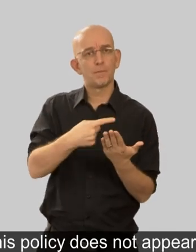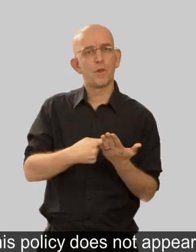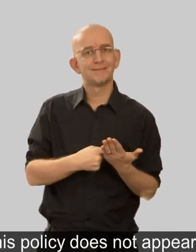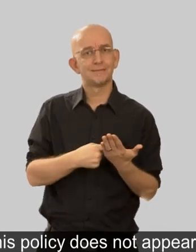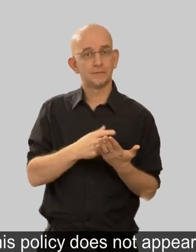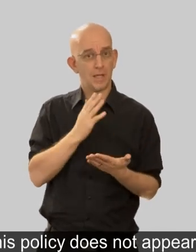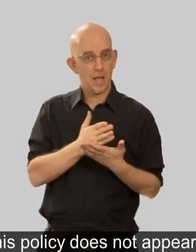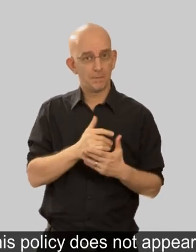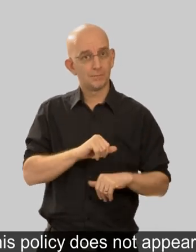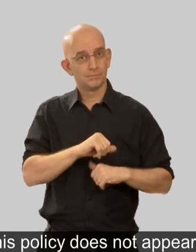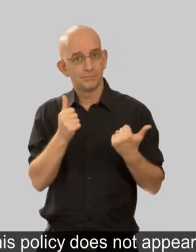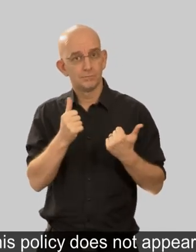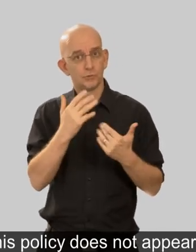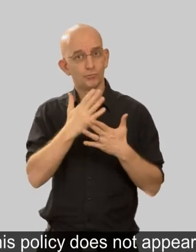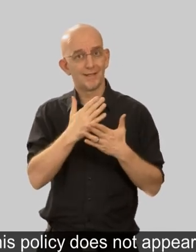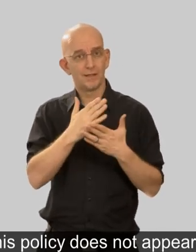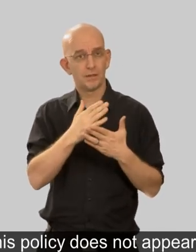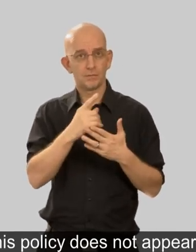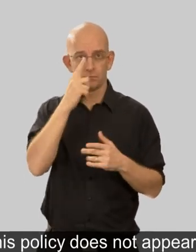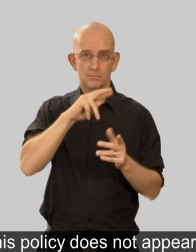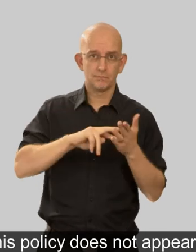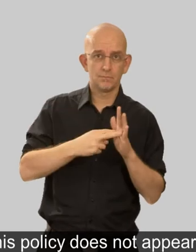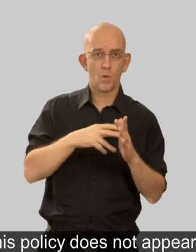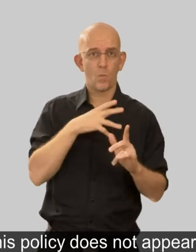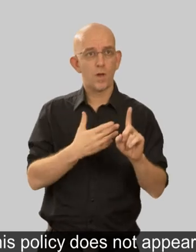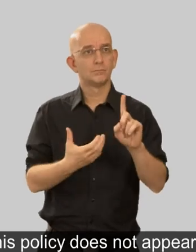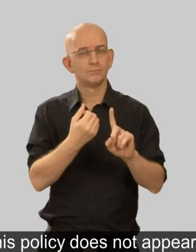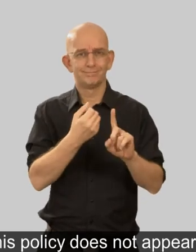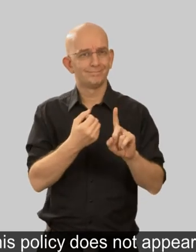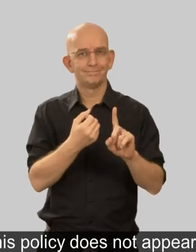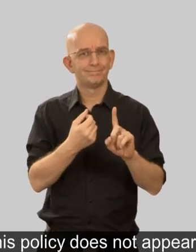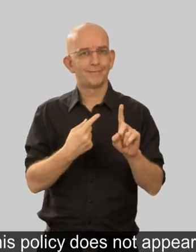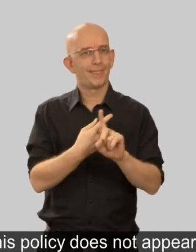this policy does not appear to be working as intended.